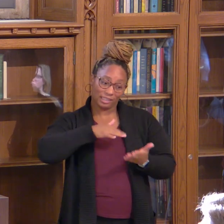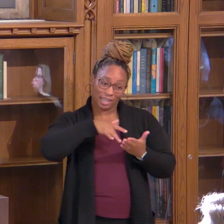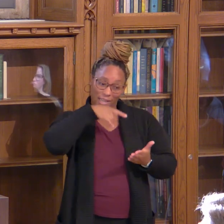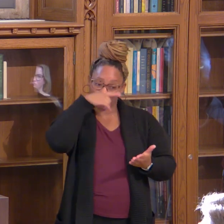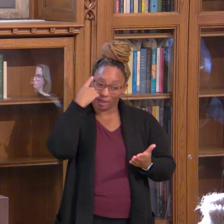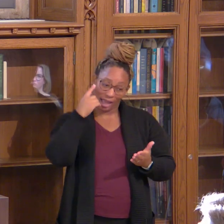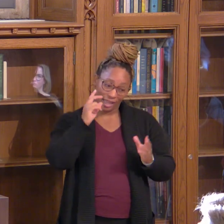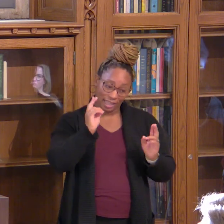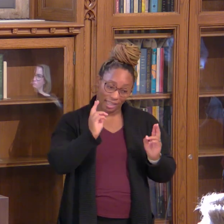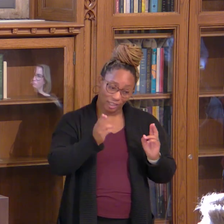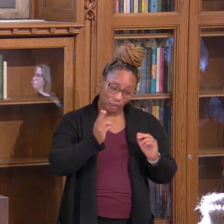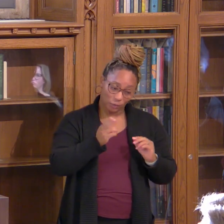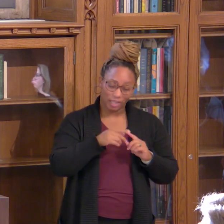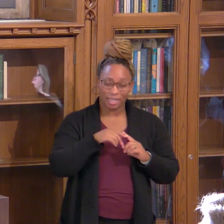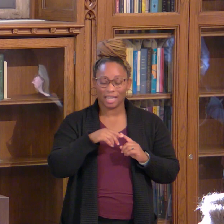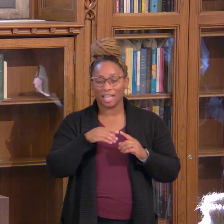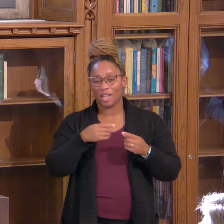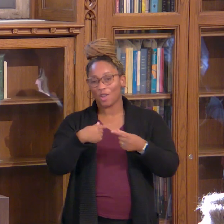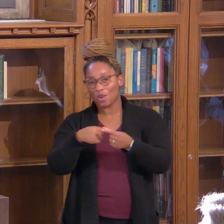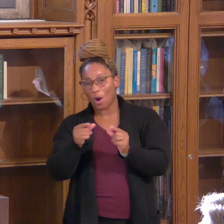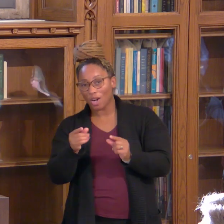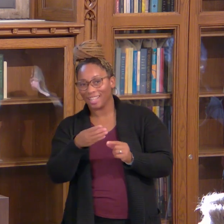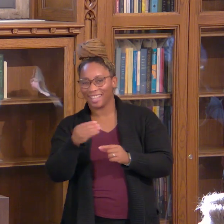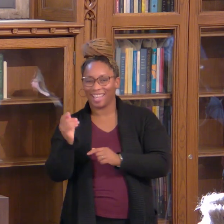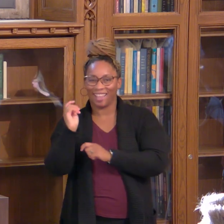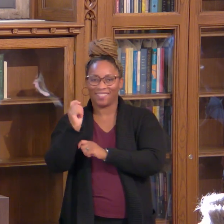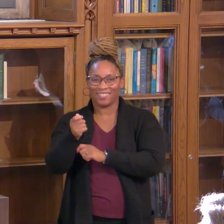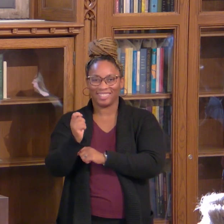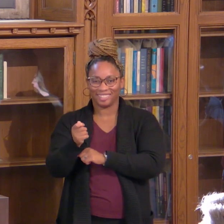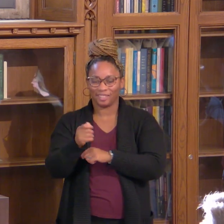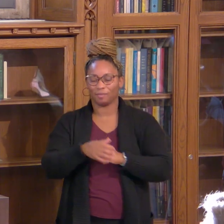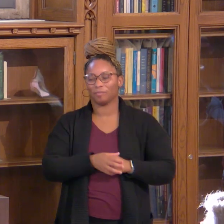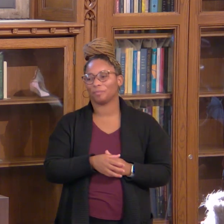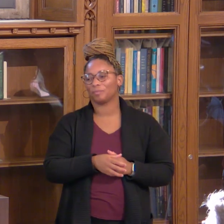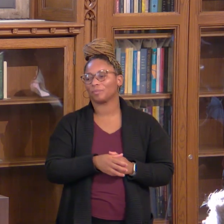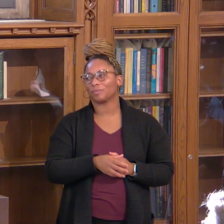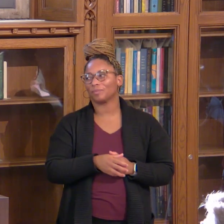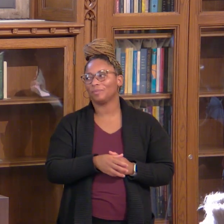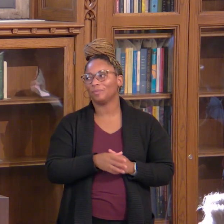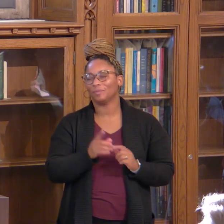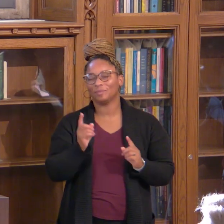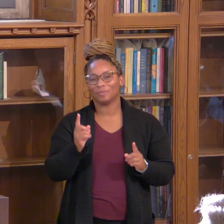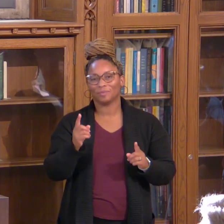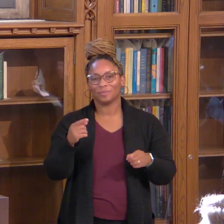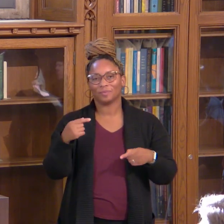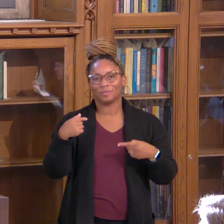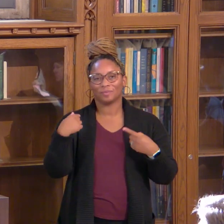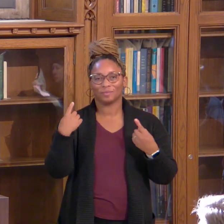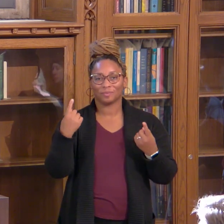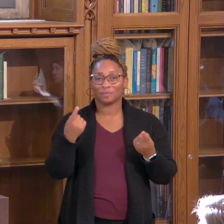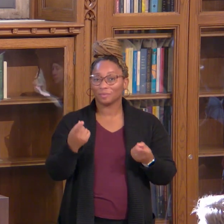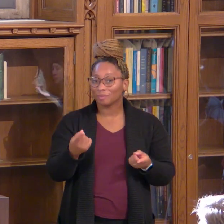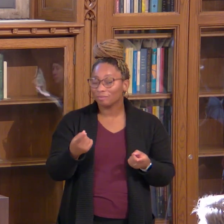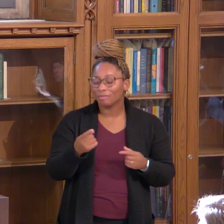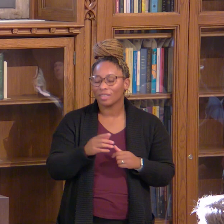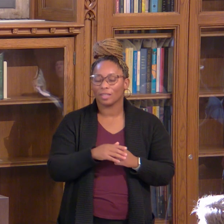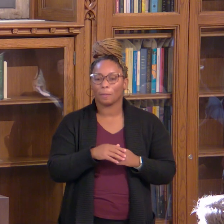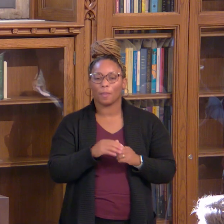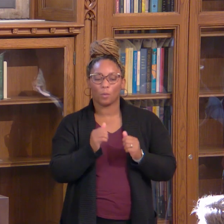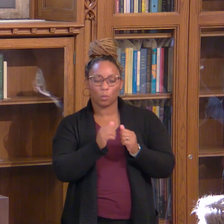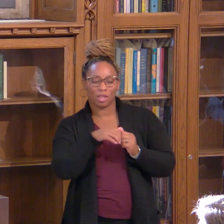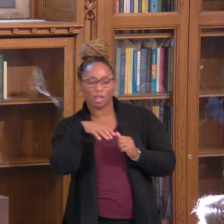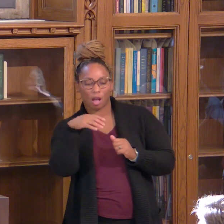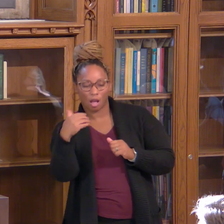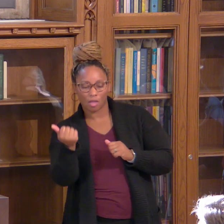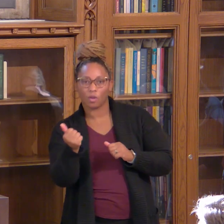history to gardening and fishing through the Years From Slavery to Freedom along with